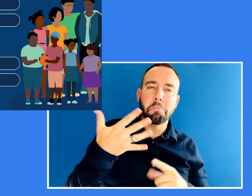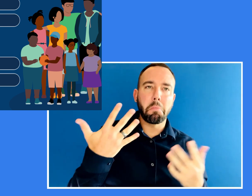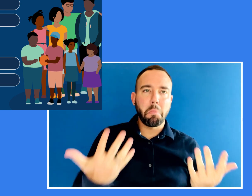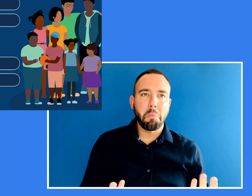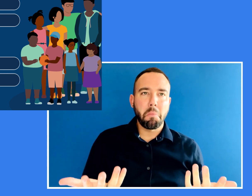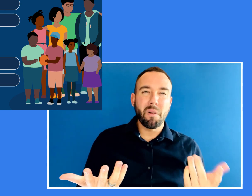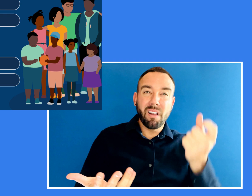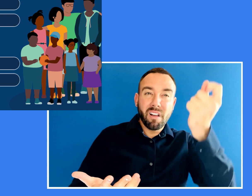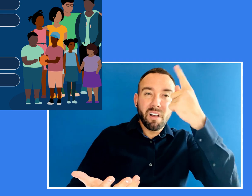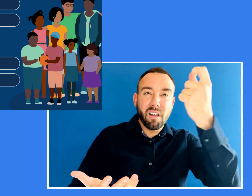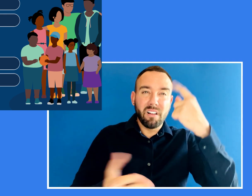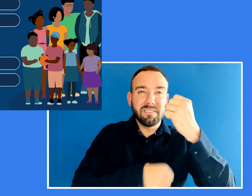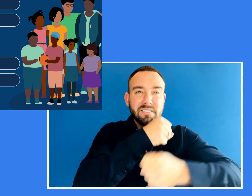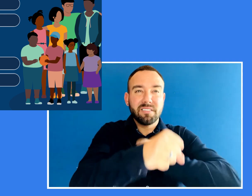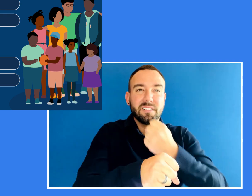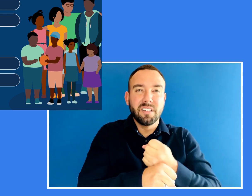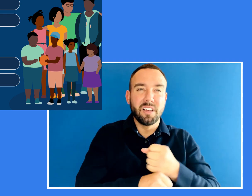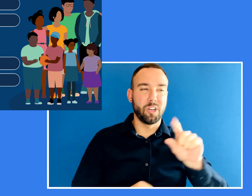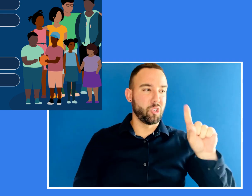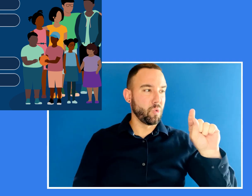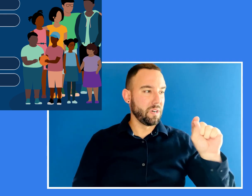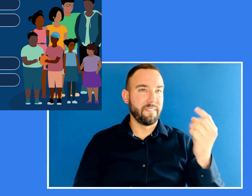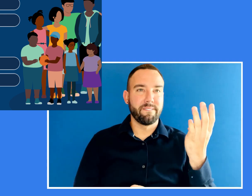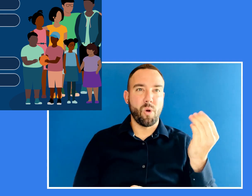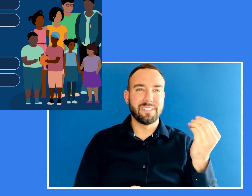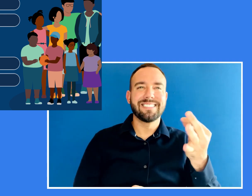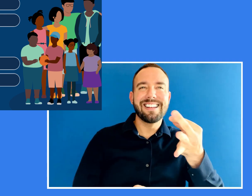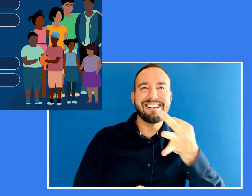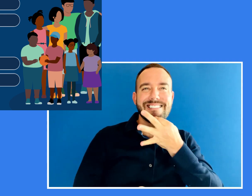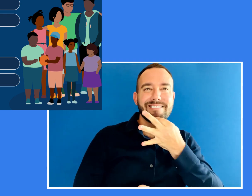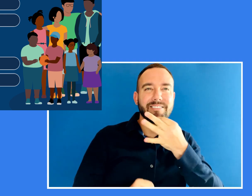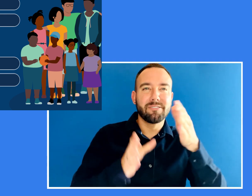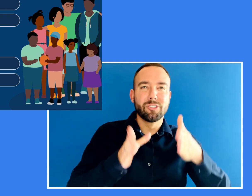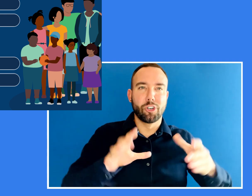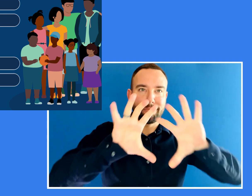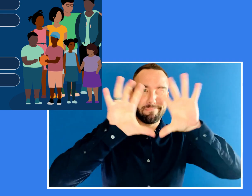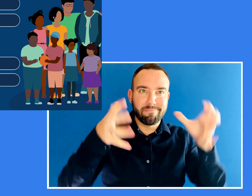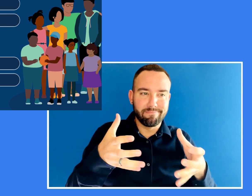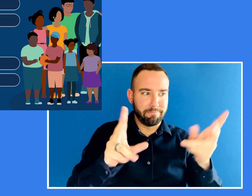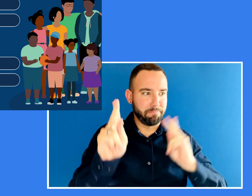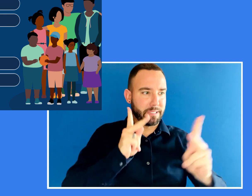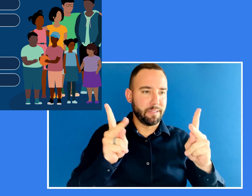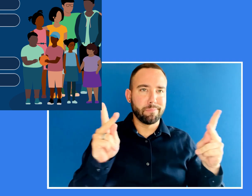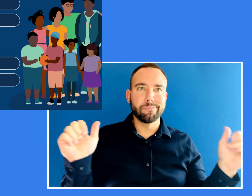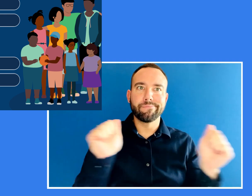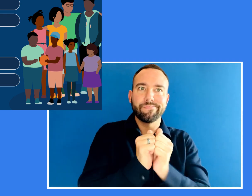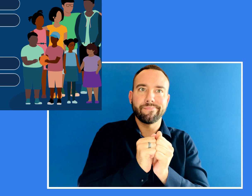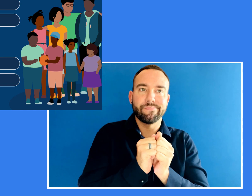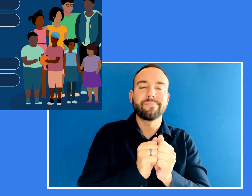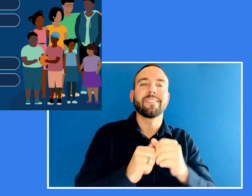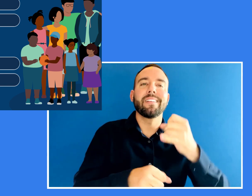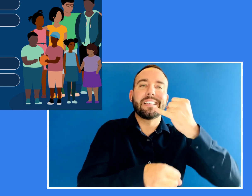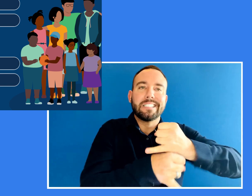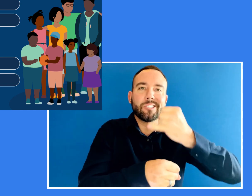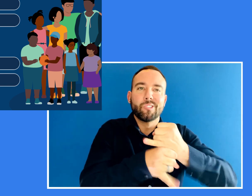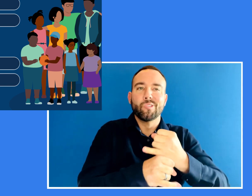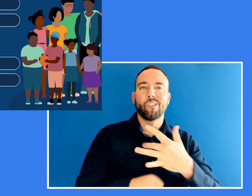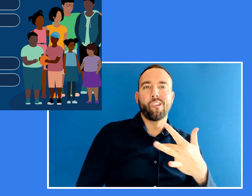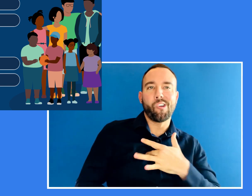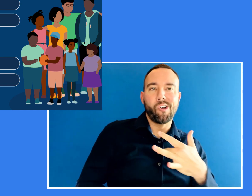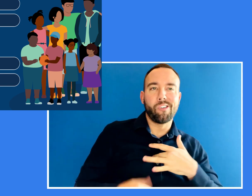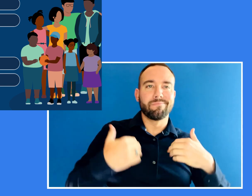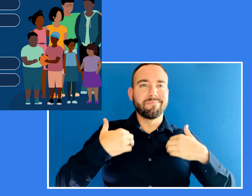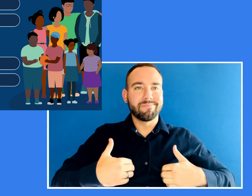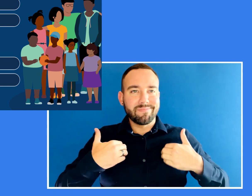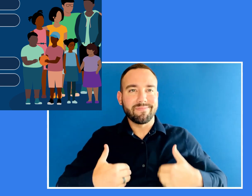measures. In 2014, an expert panel convened by the National Heart, Lung, and Blood Institute recommended